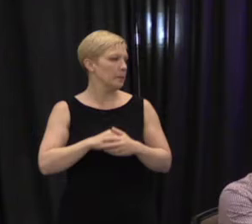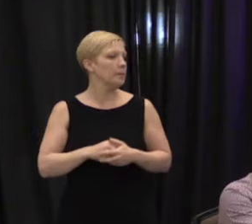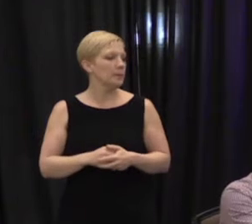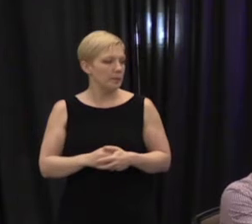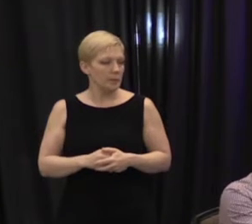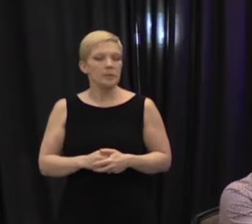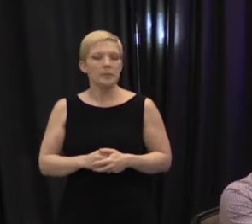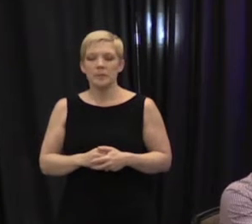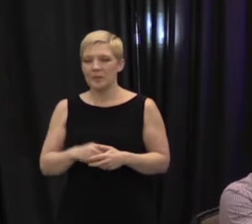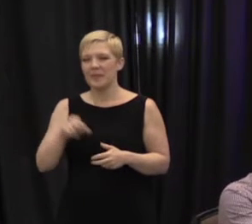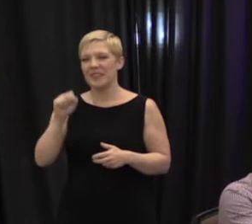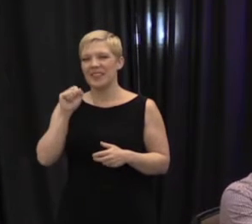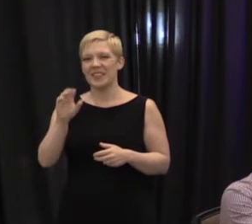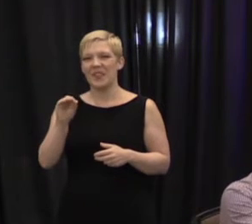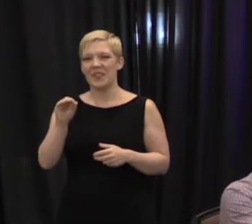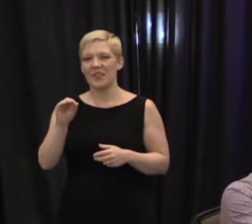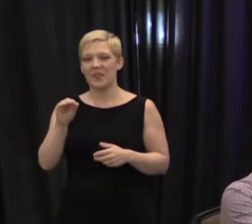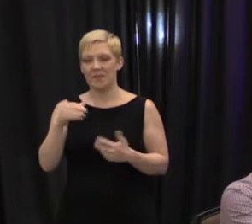So,